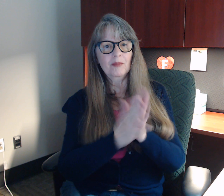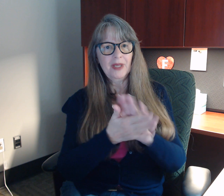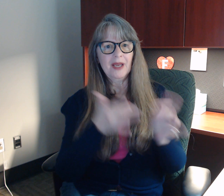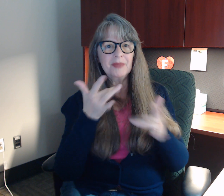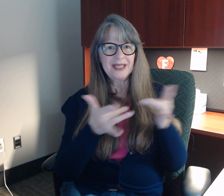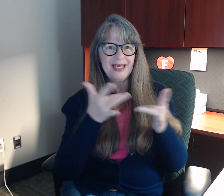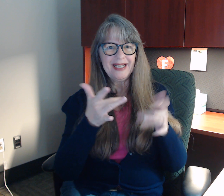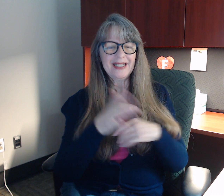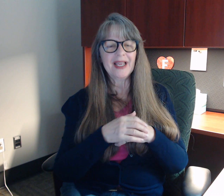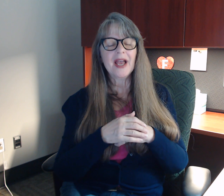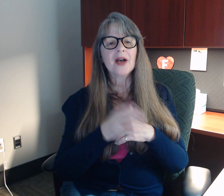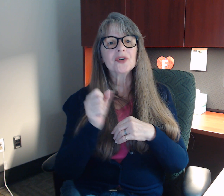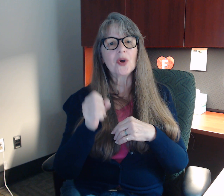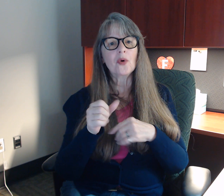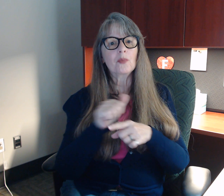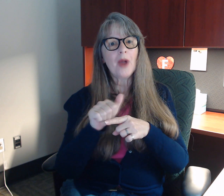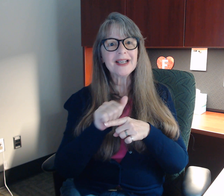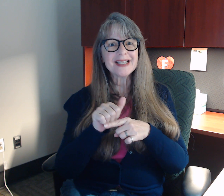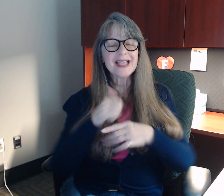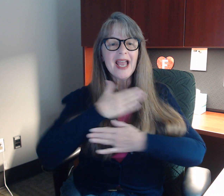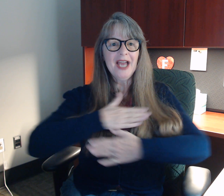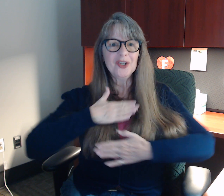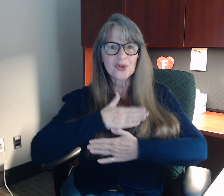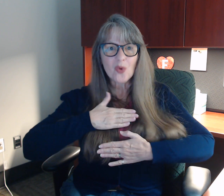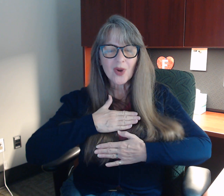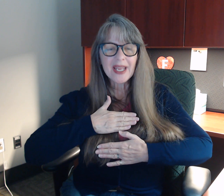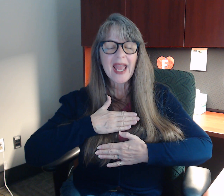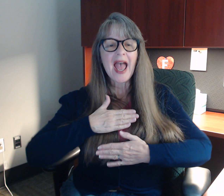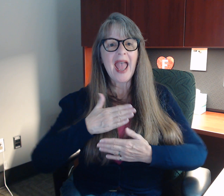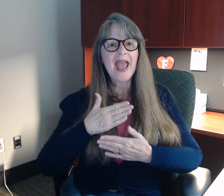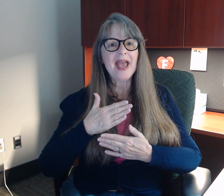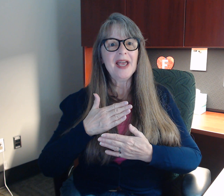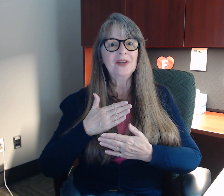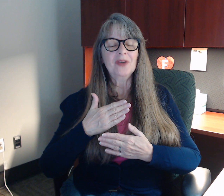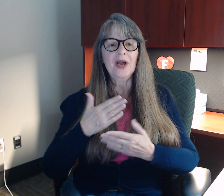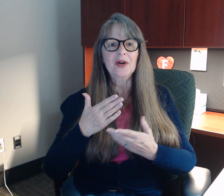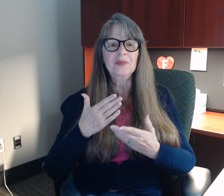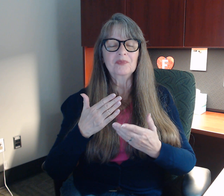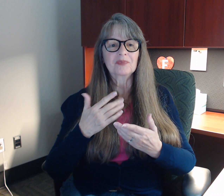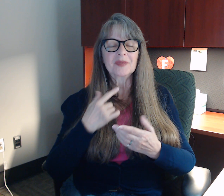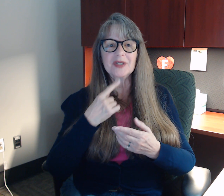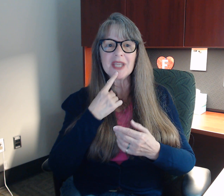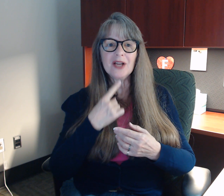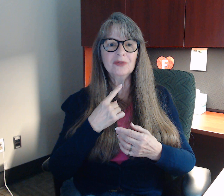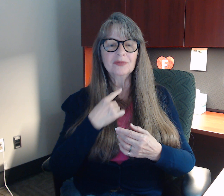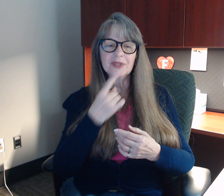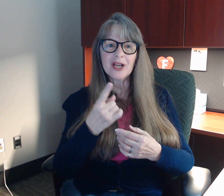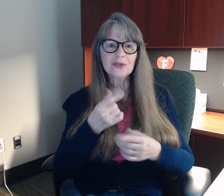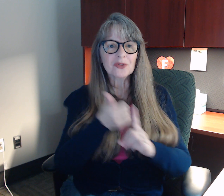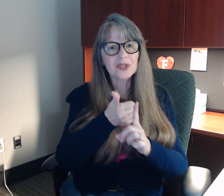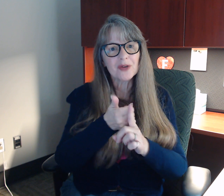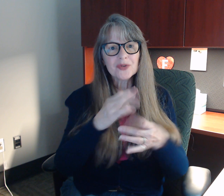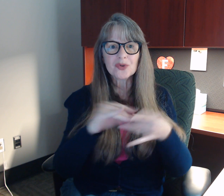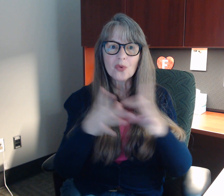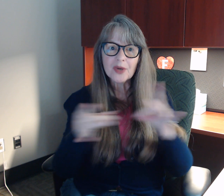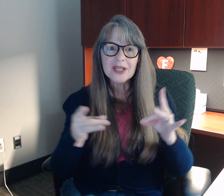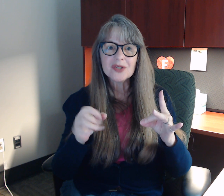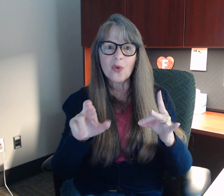become excited. So practice and enjoy, and tell yourself stories or